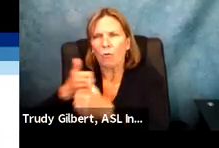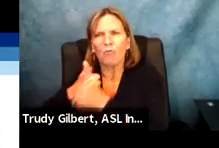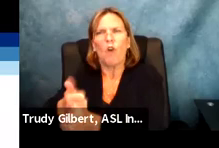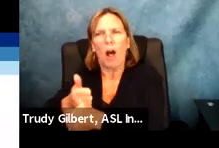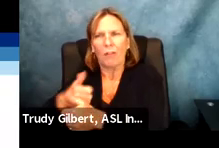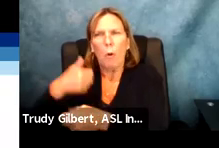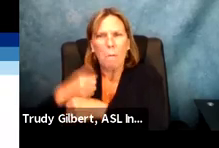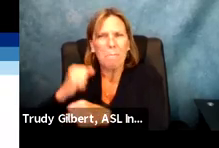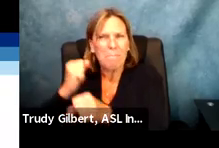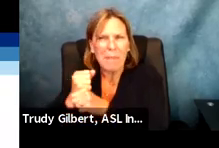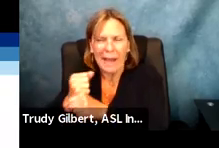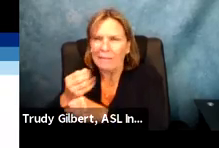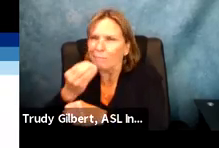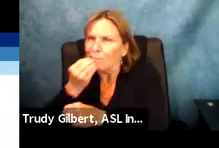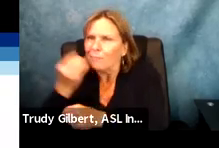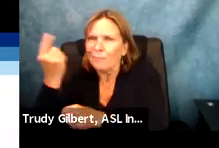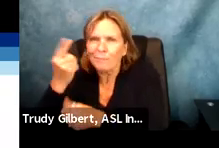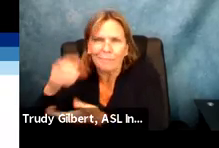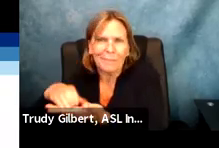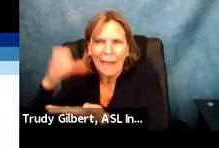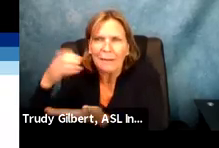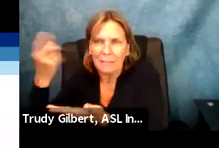made, recipe goes away,